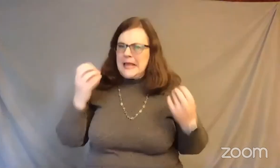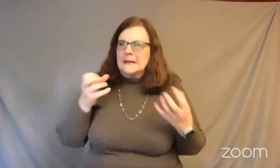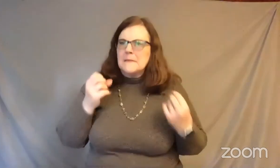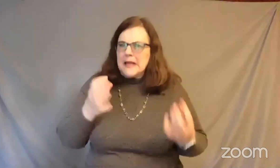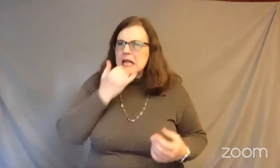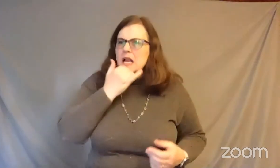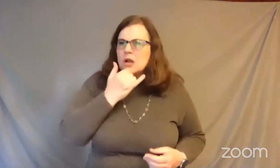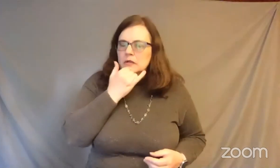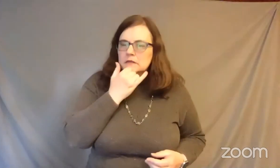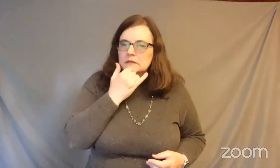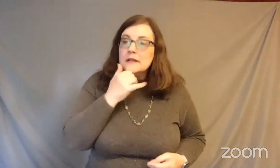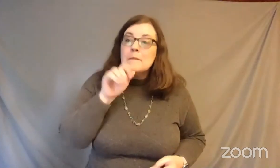indicated.